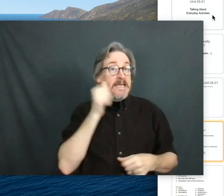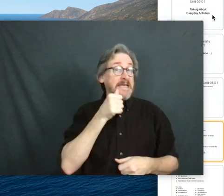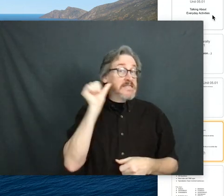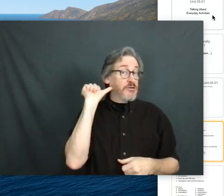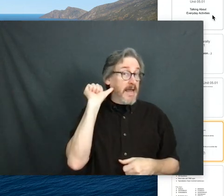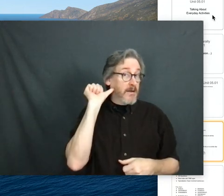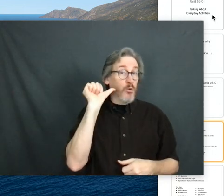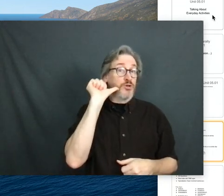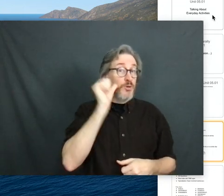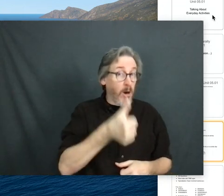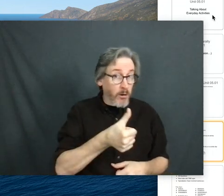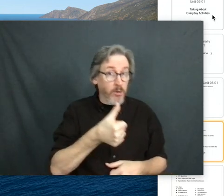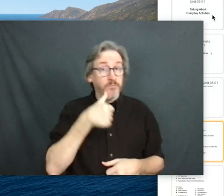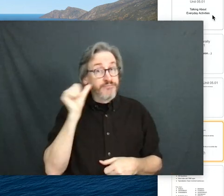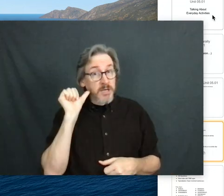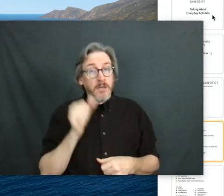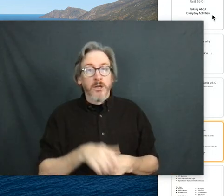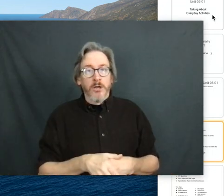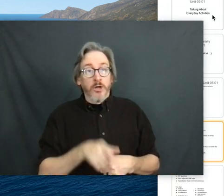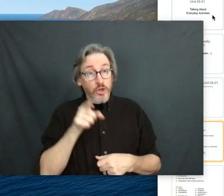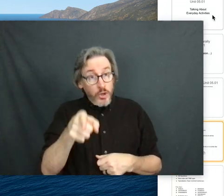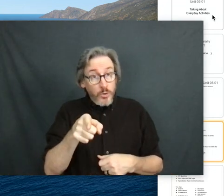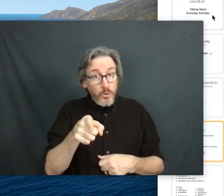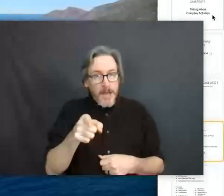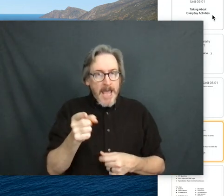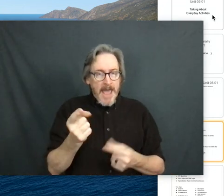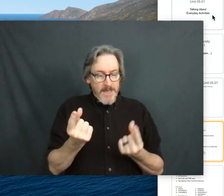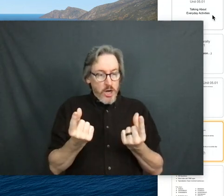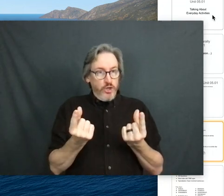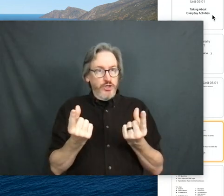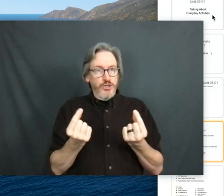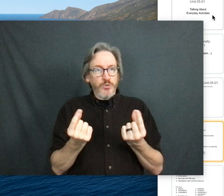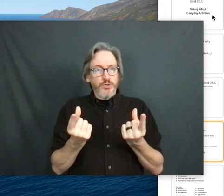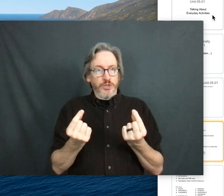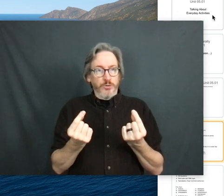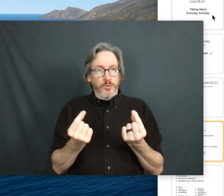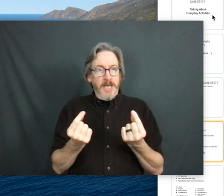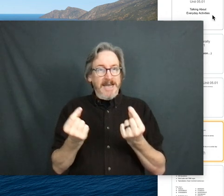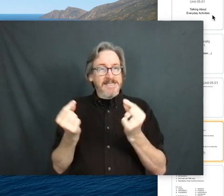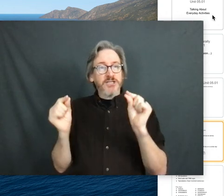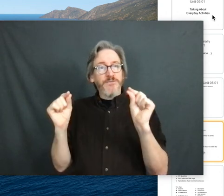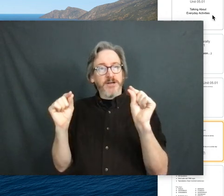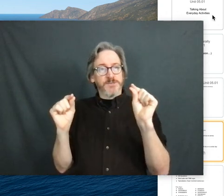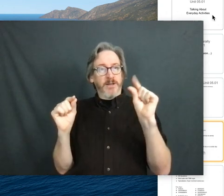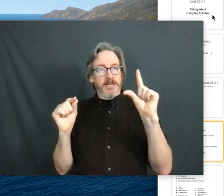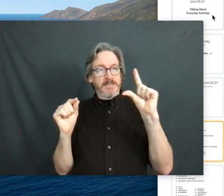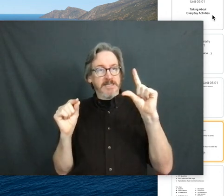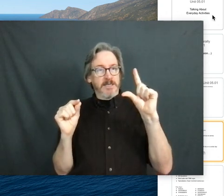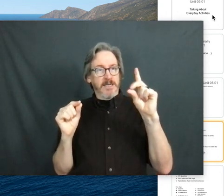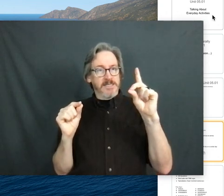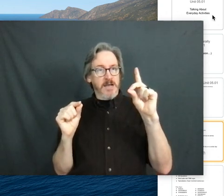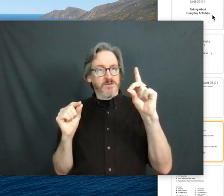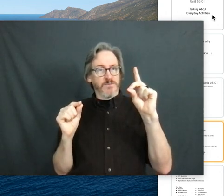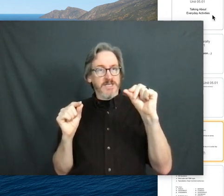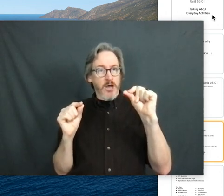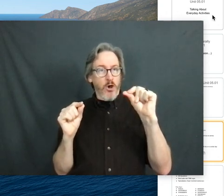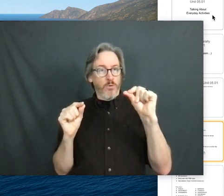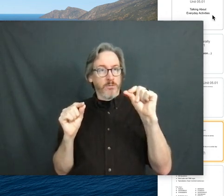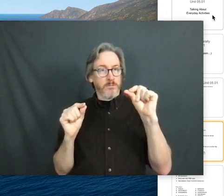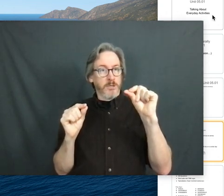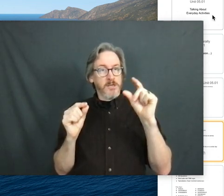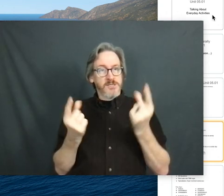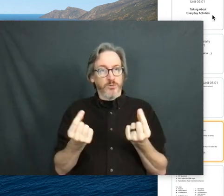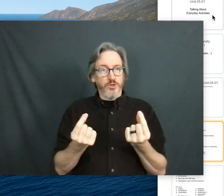someday, yesterday or tomorrow, you, and then do. And it's actually finger spelling. It comes from